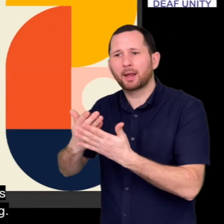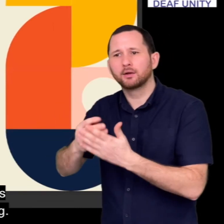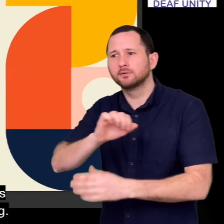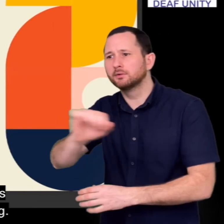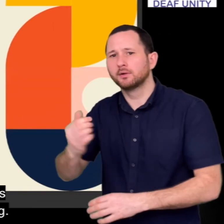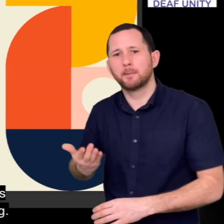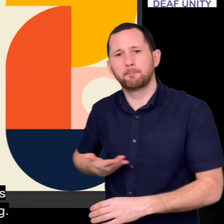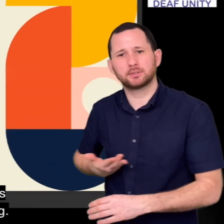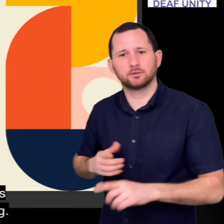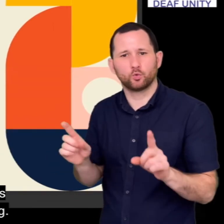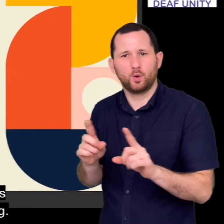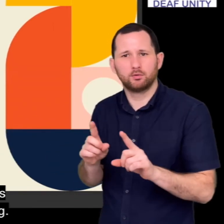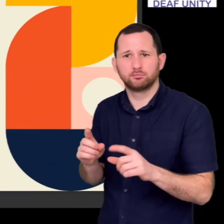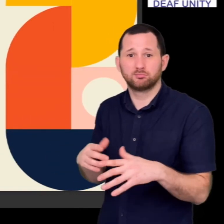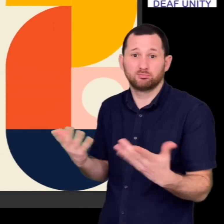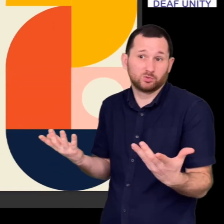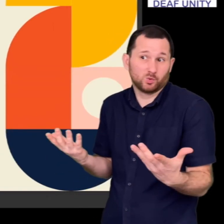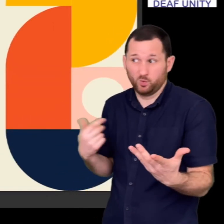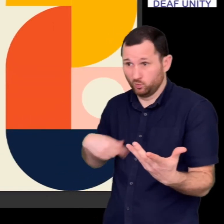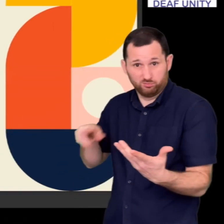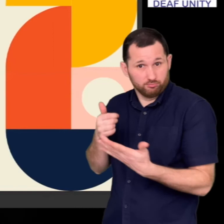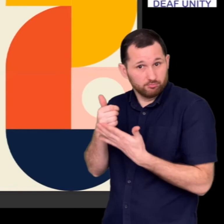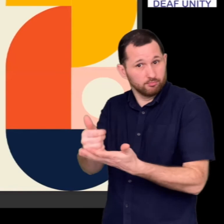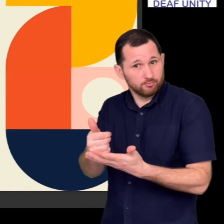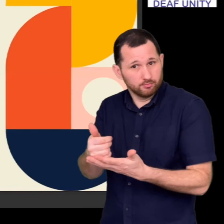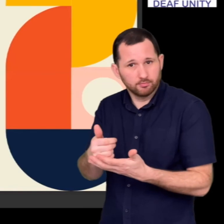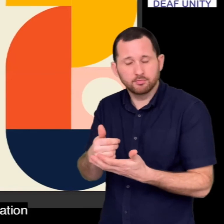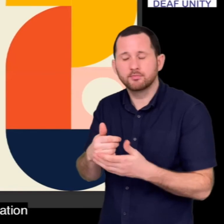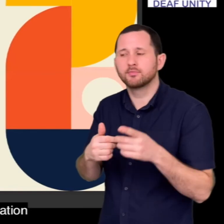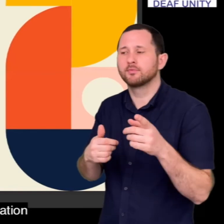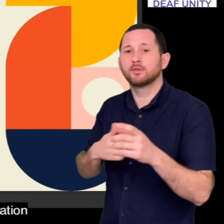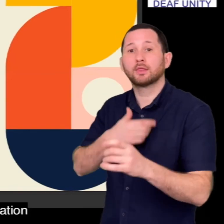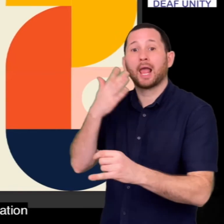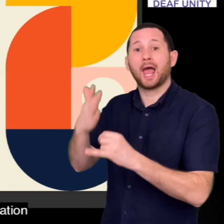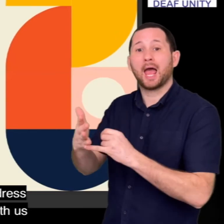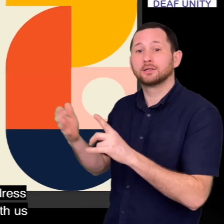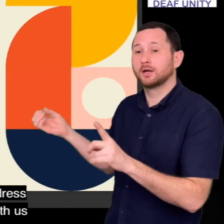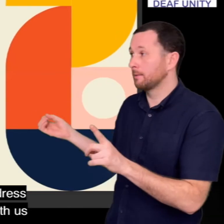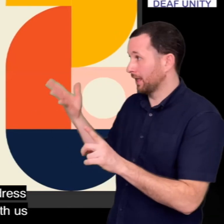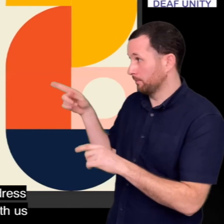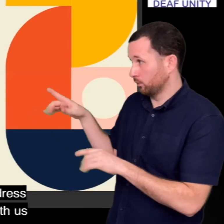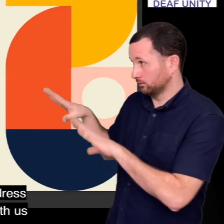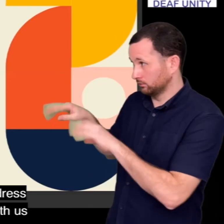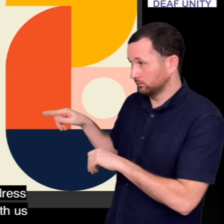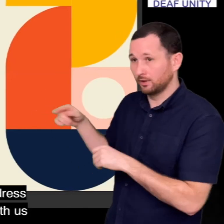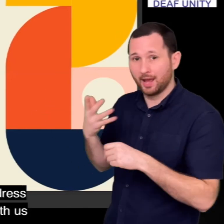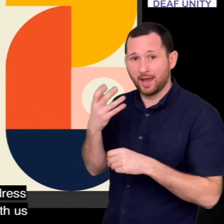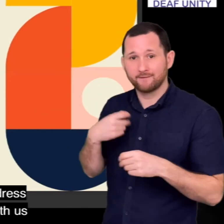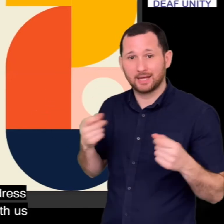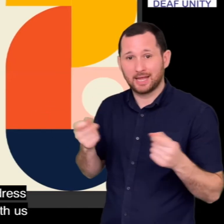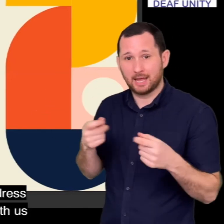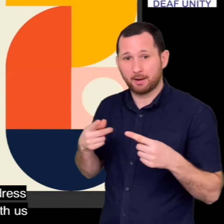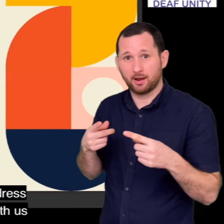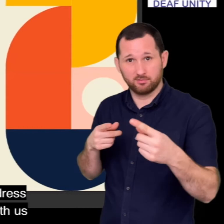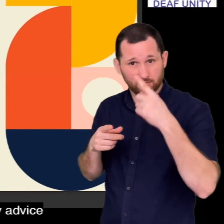is their business is doing. So yeah, at the end of the presentation, we'll show you an email address. You can